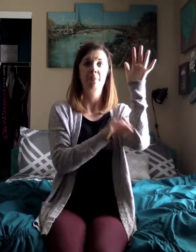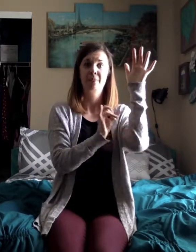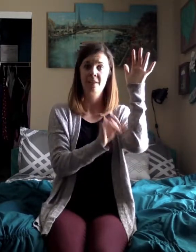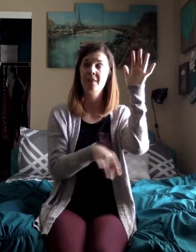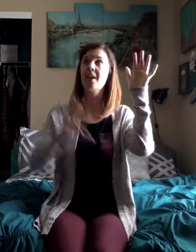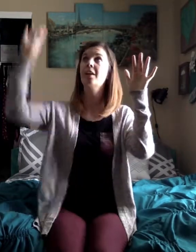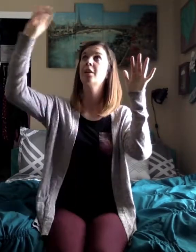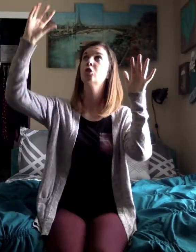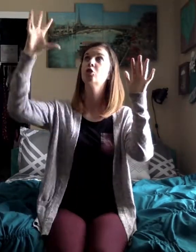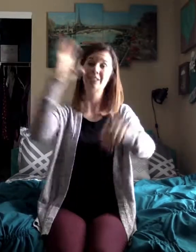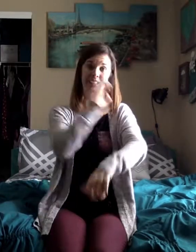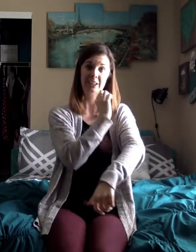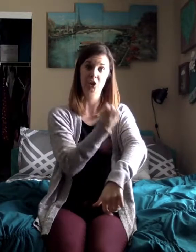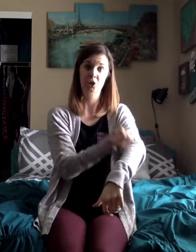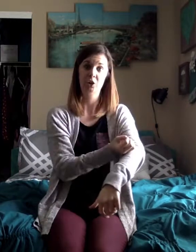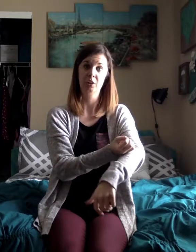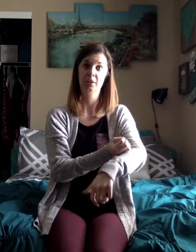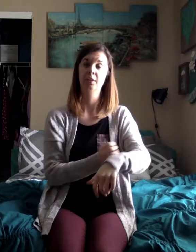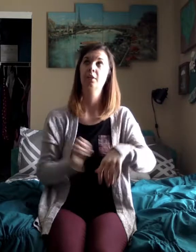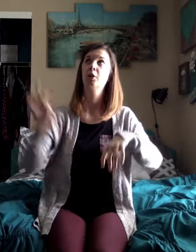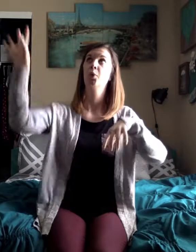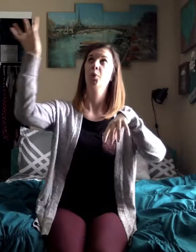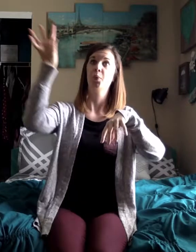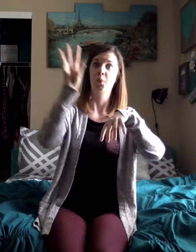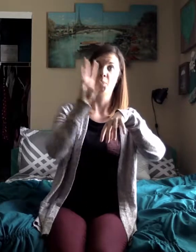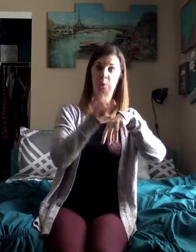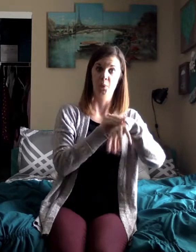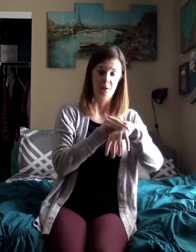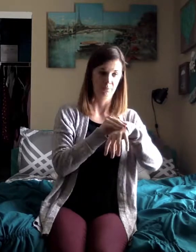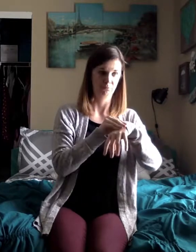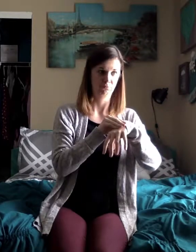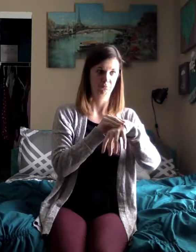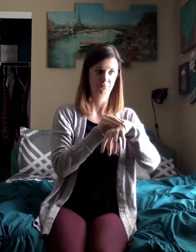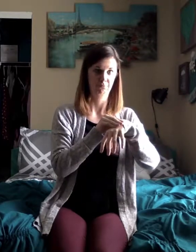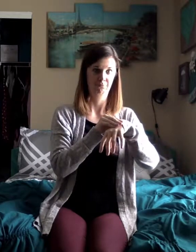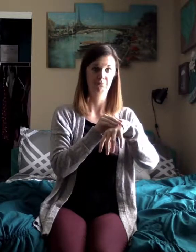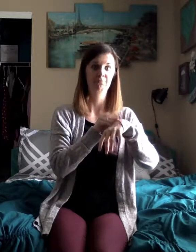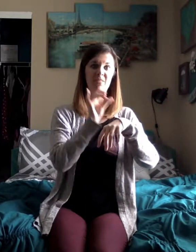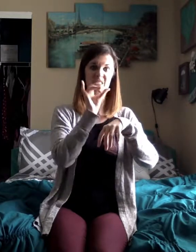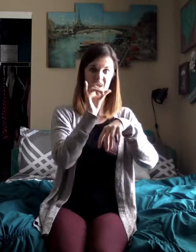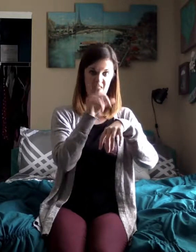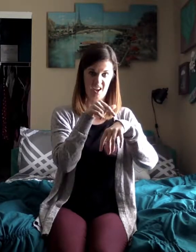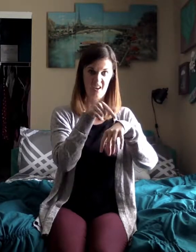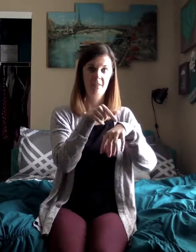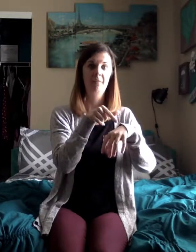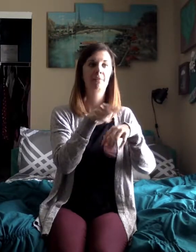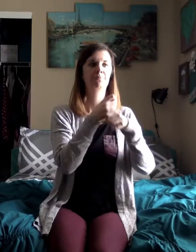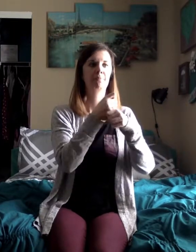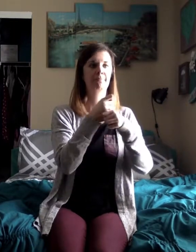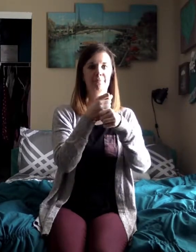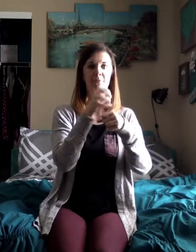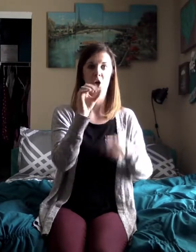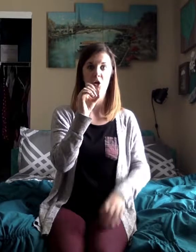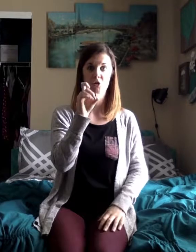sun, that's converted to oxygen, which is released into the air,